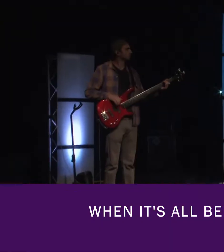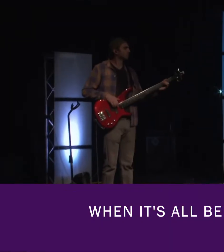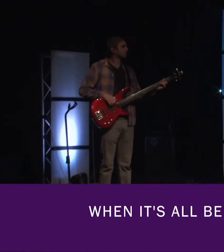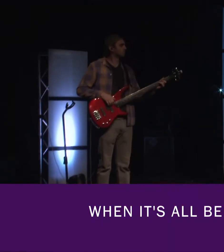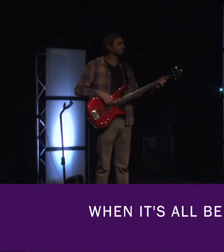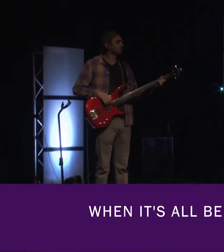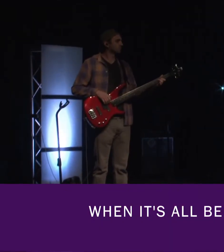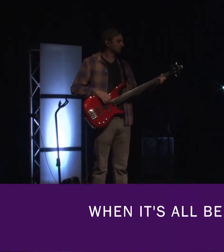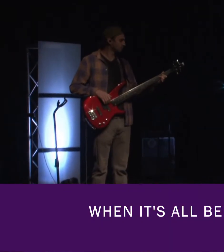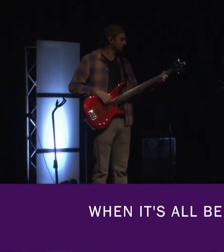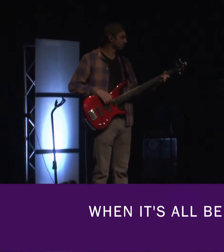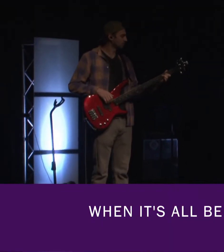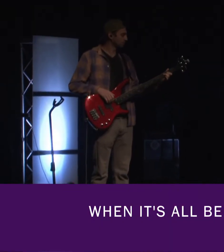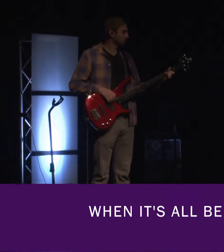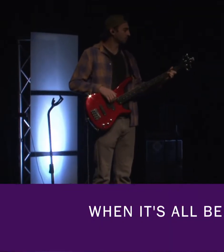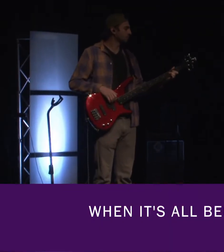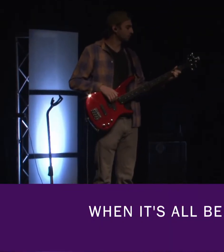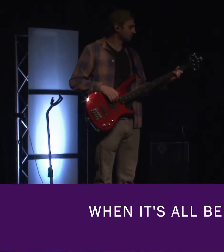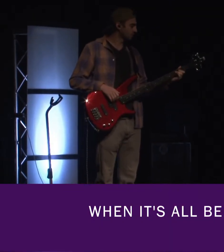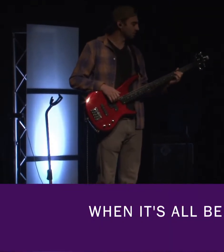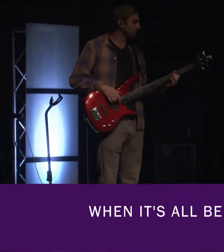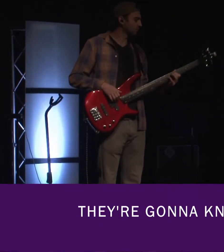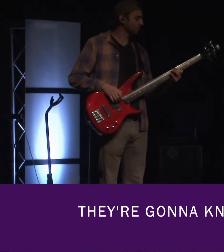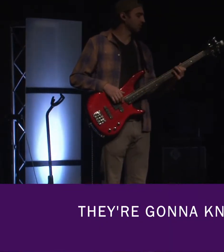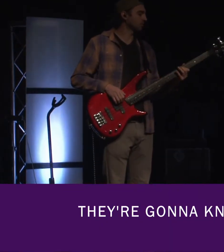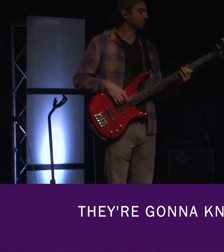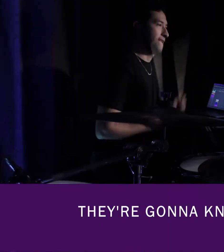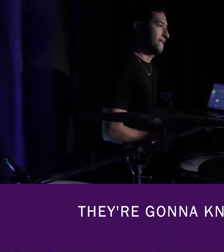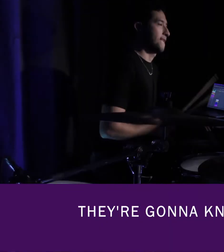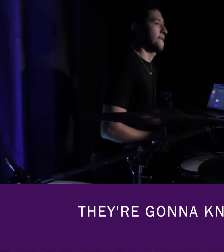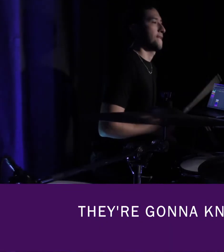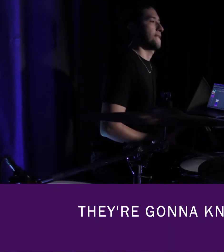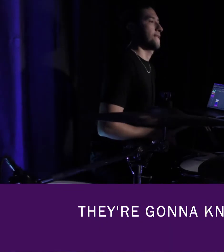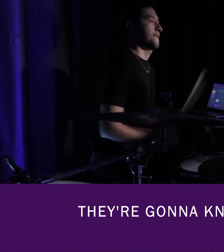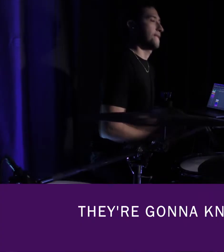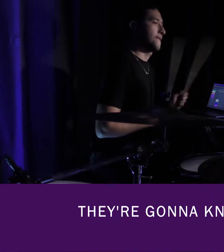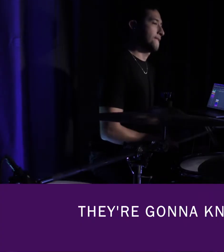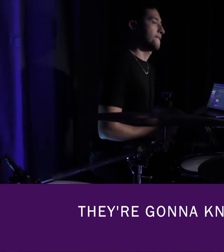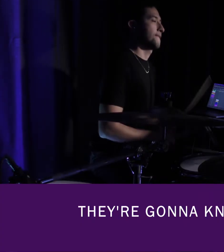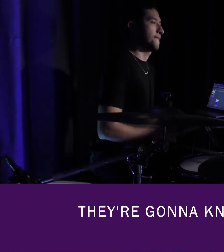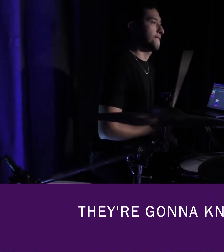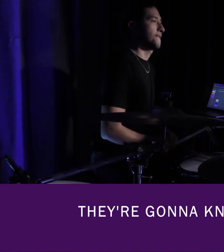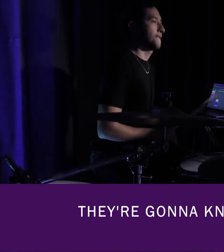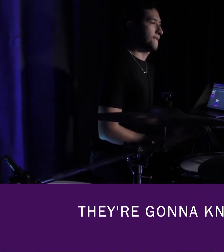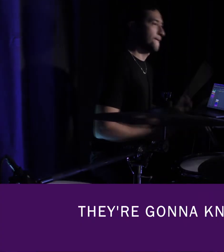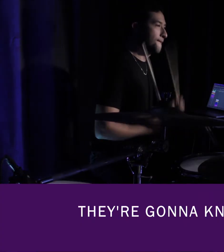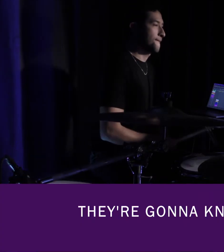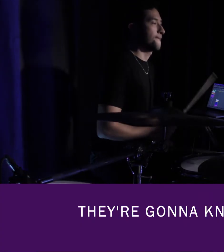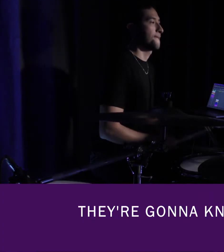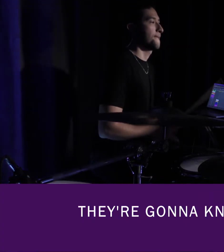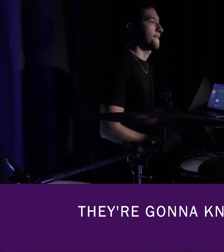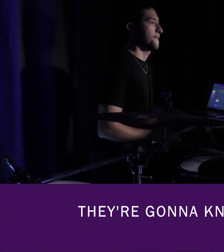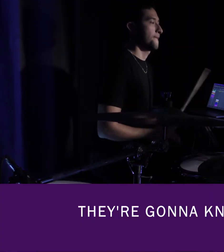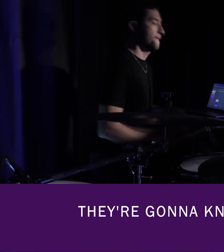it's cold. Then said and done, they're gonna know us by our love.